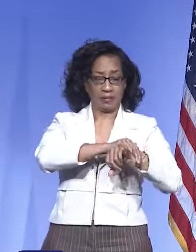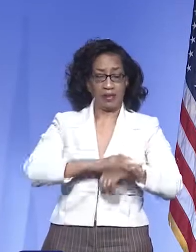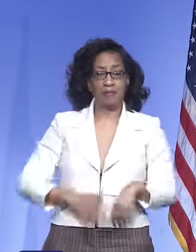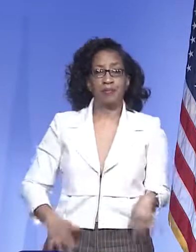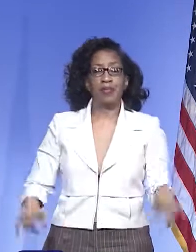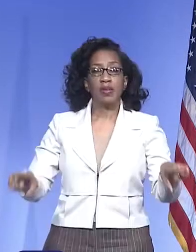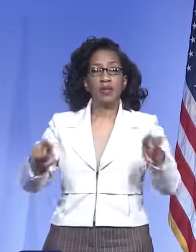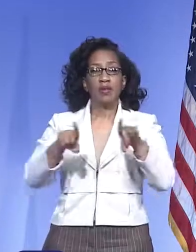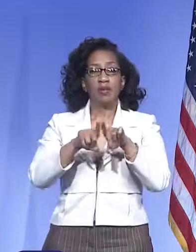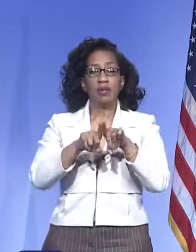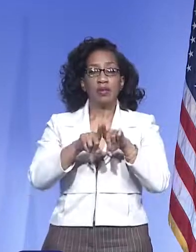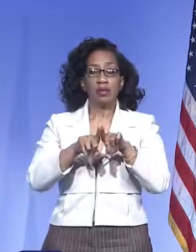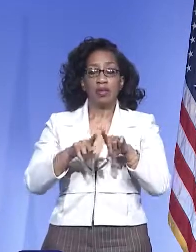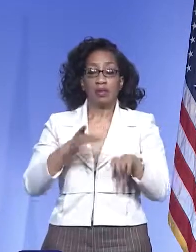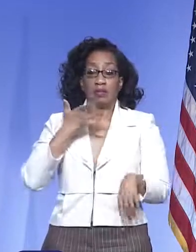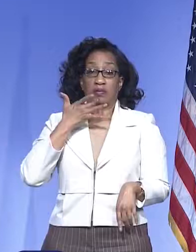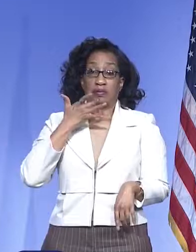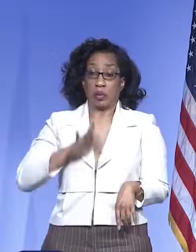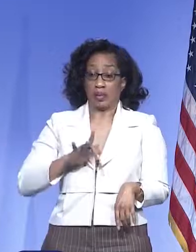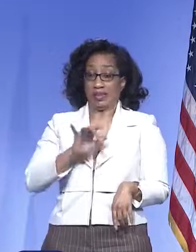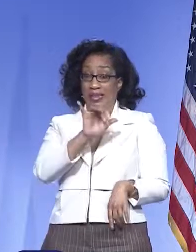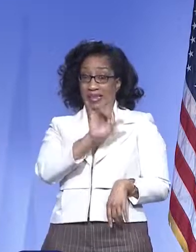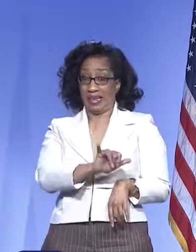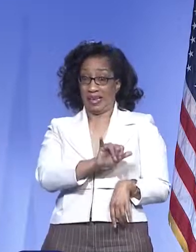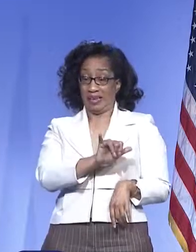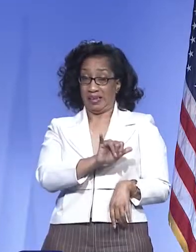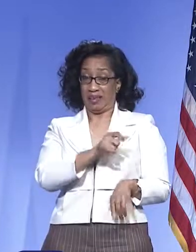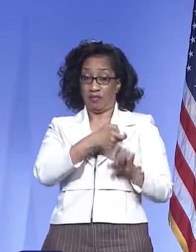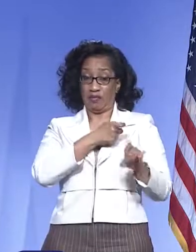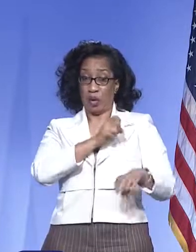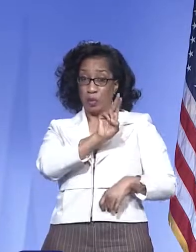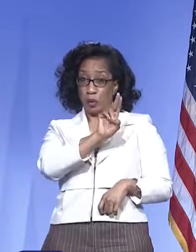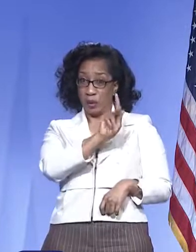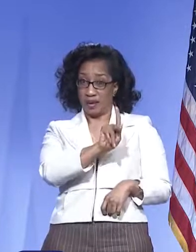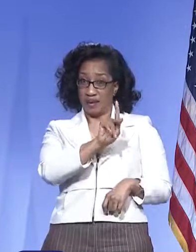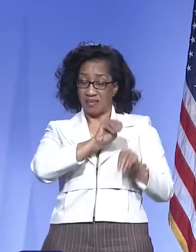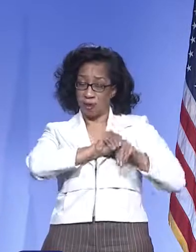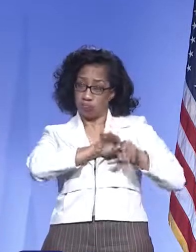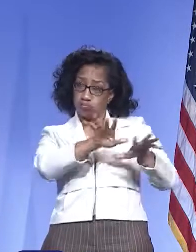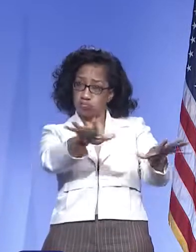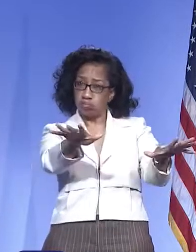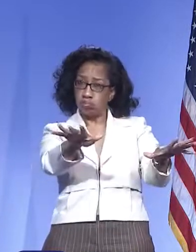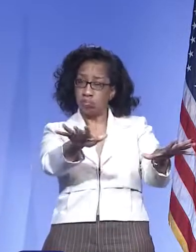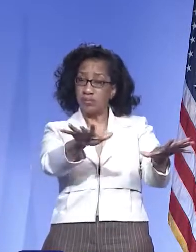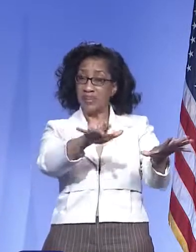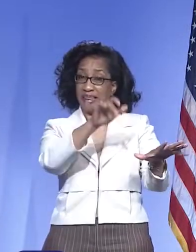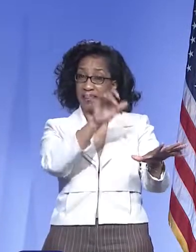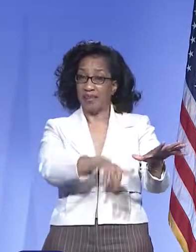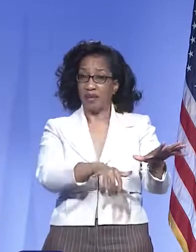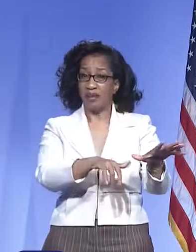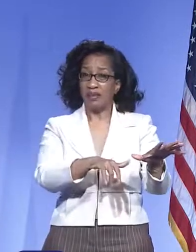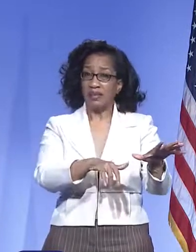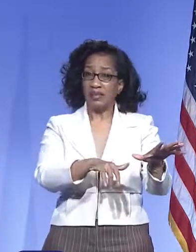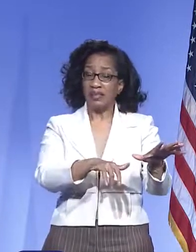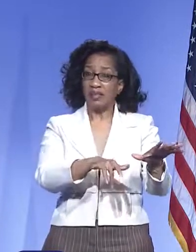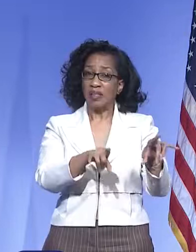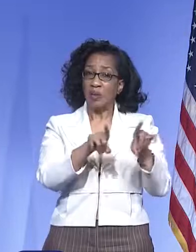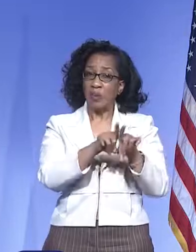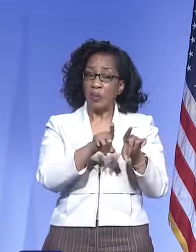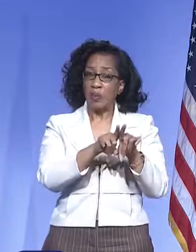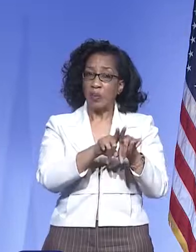Fortunately, that variant strain that is spreading more widely is also